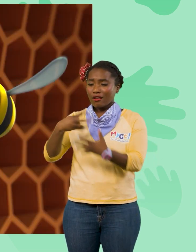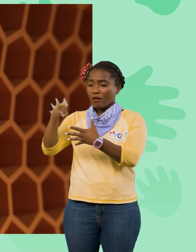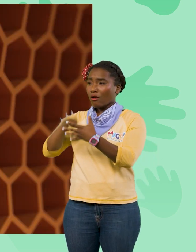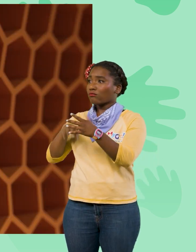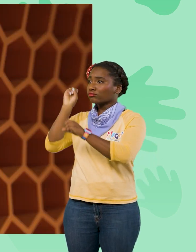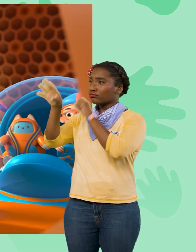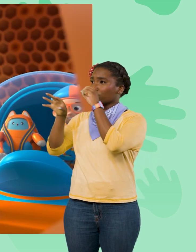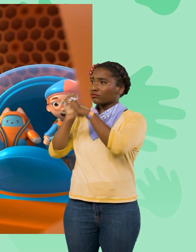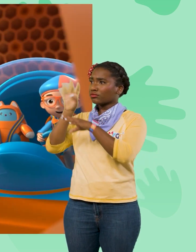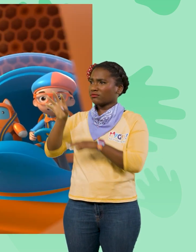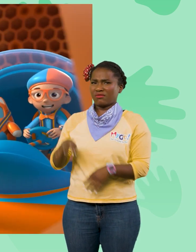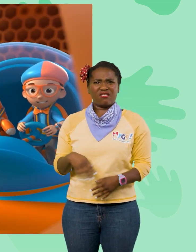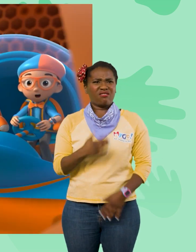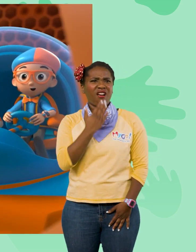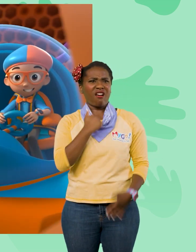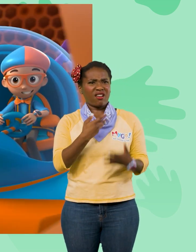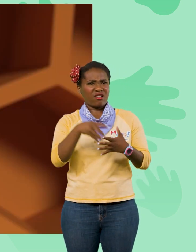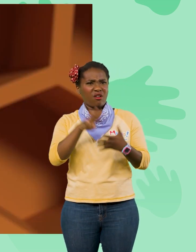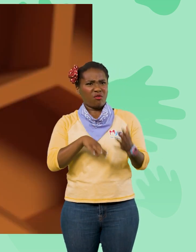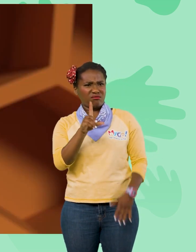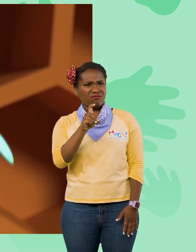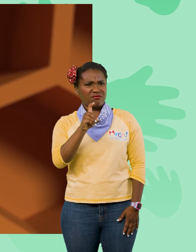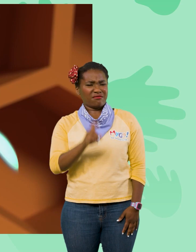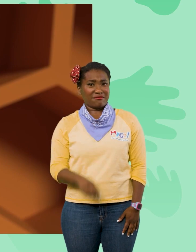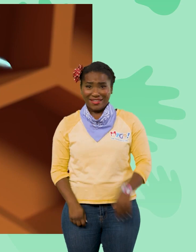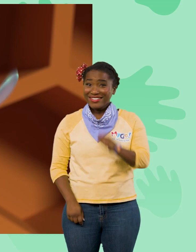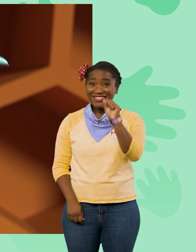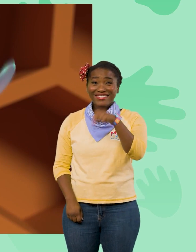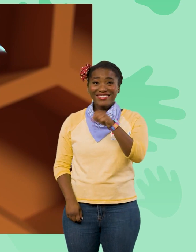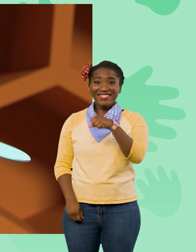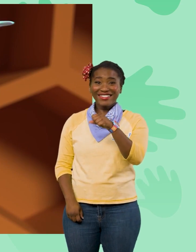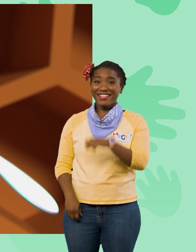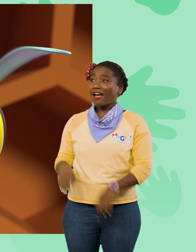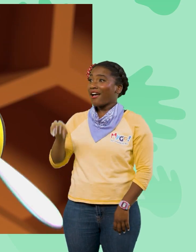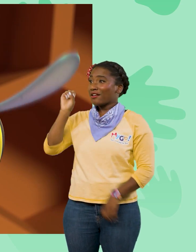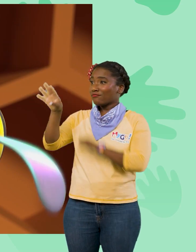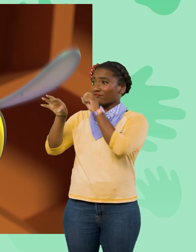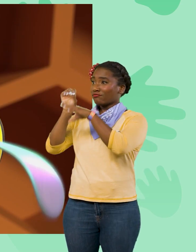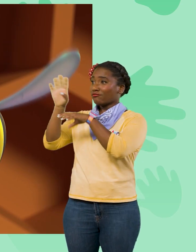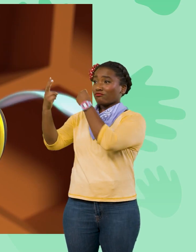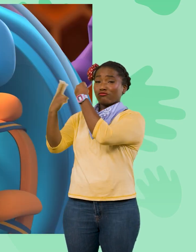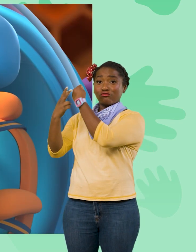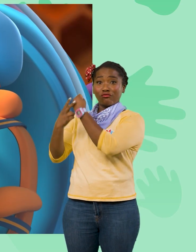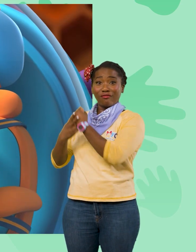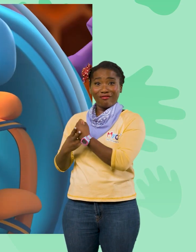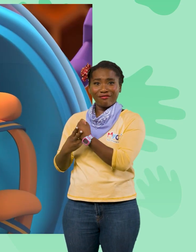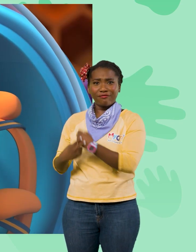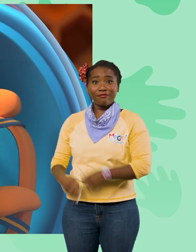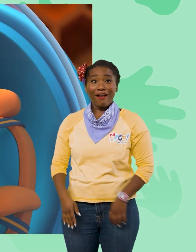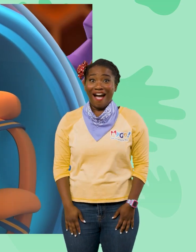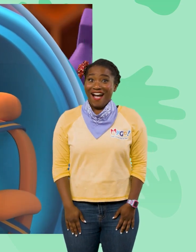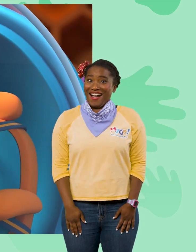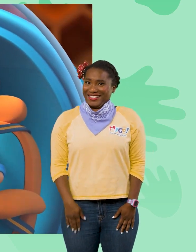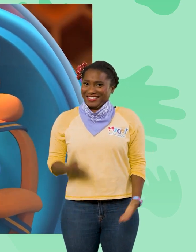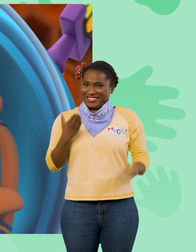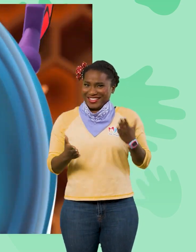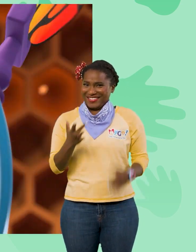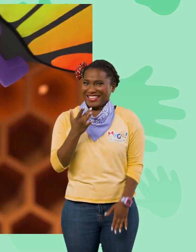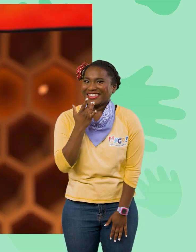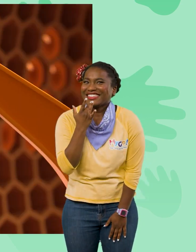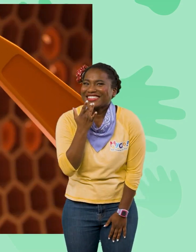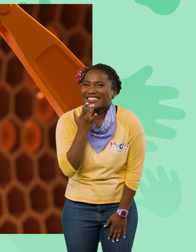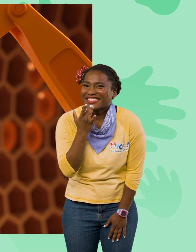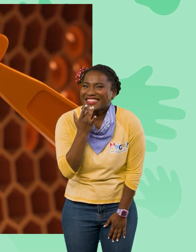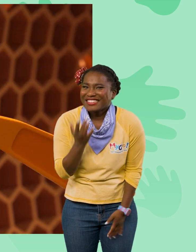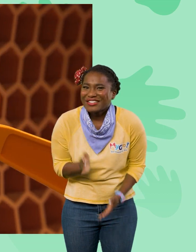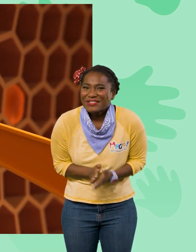the honeycomb. The honeycomb? Yep, we store the honey in the honeycomb. Maybe I can taste